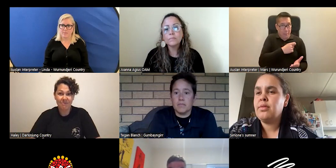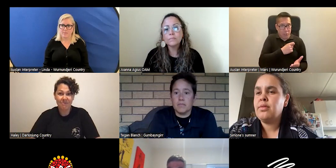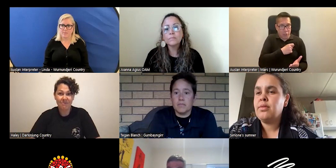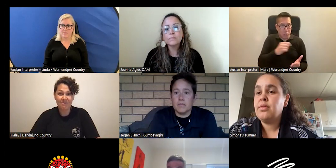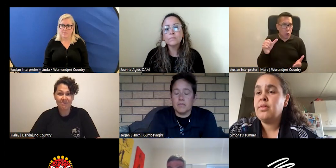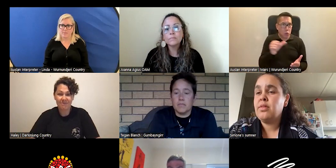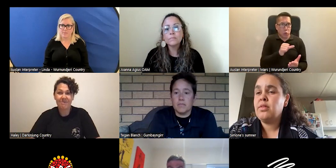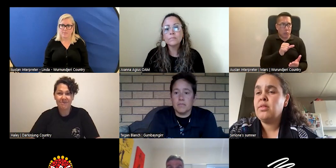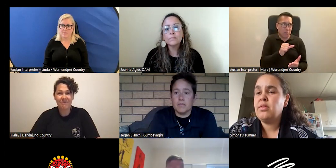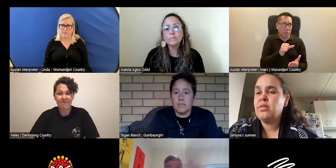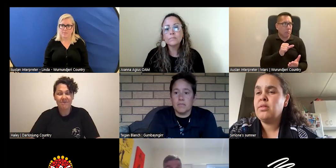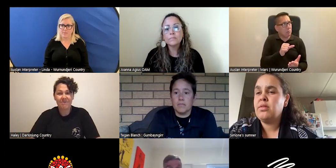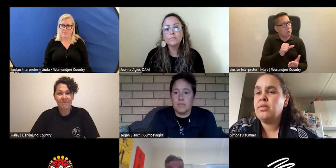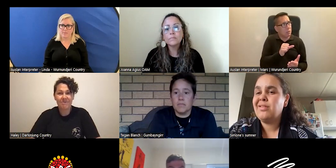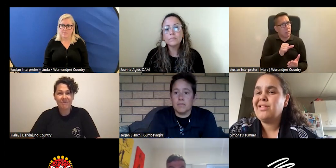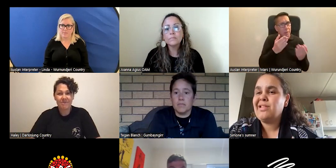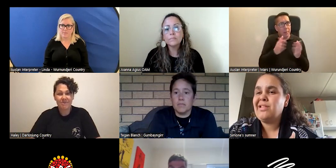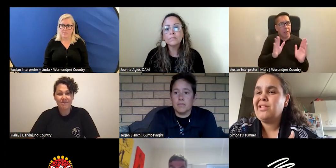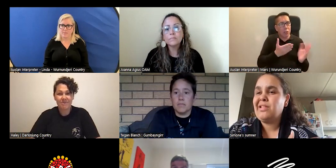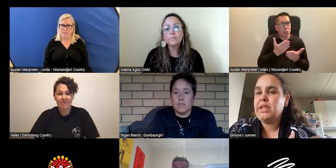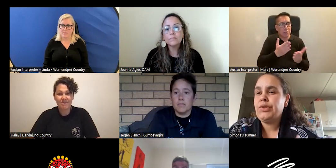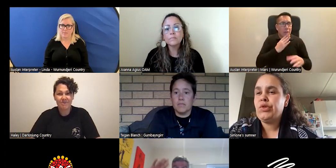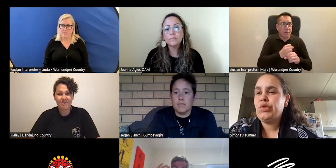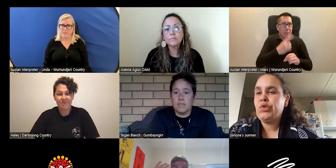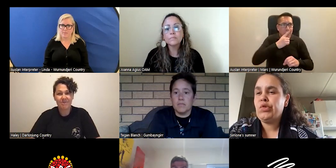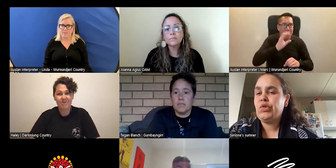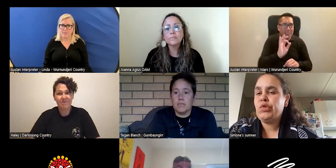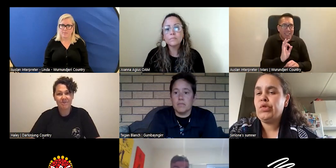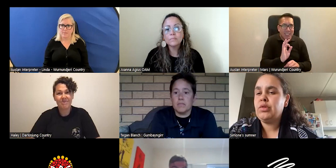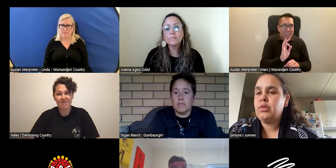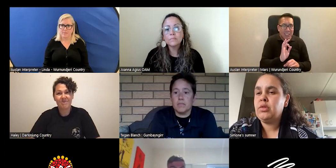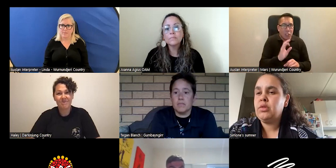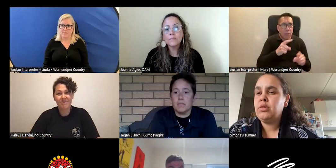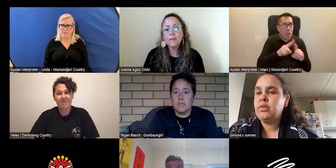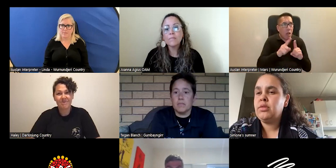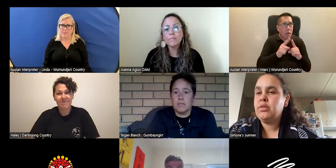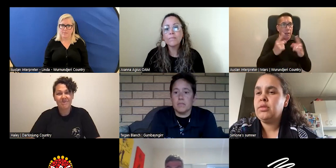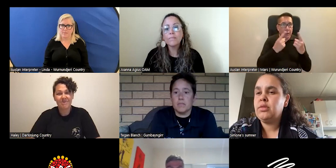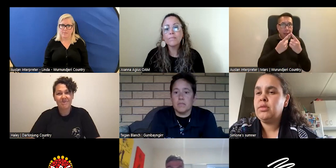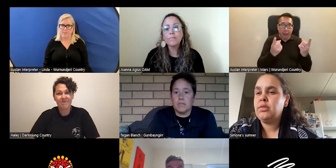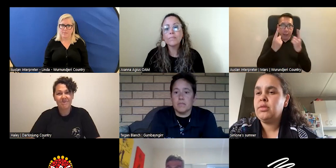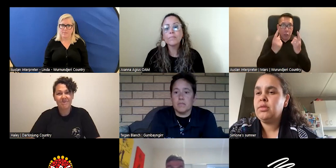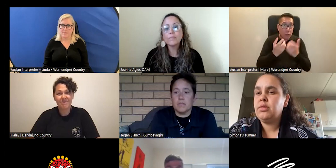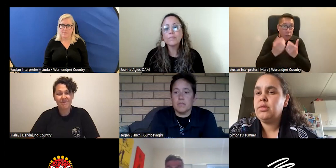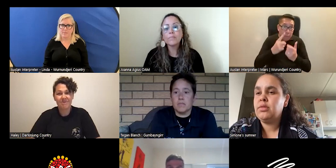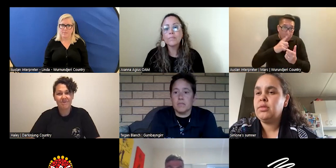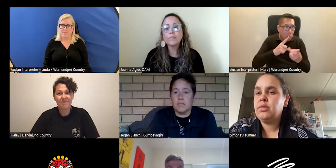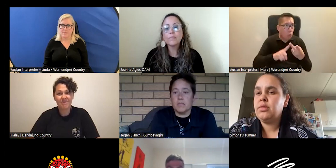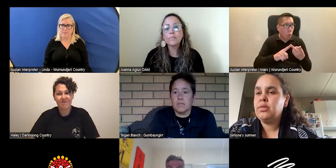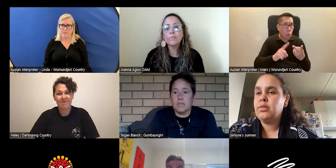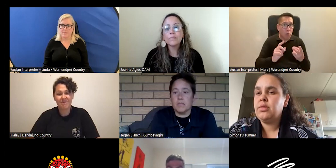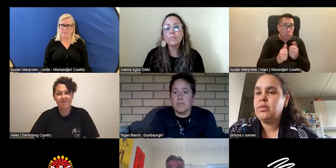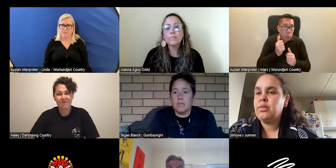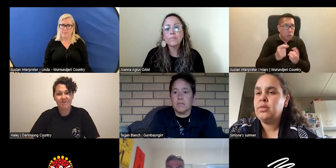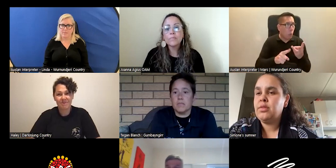be public servants. They shouldn't all be academics. They shouldn't all be sports people. They